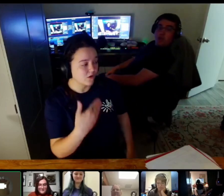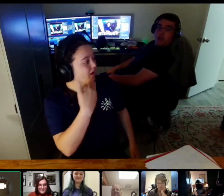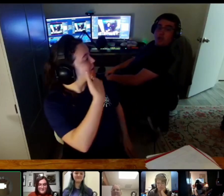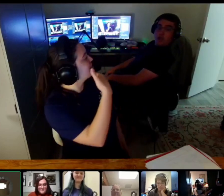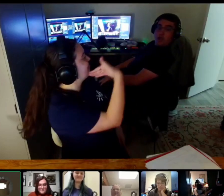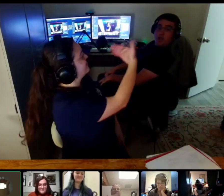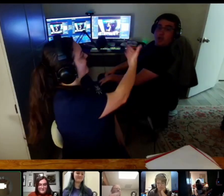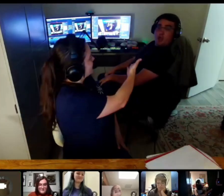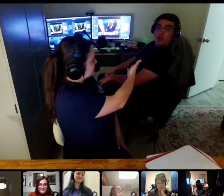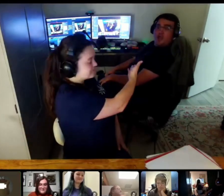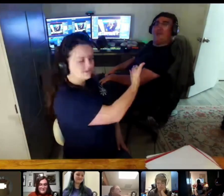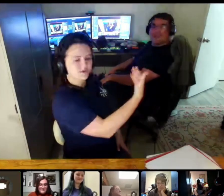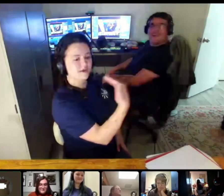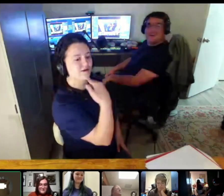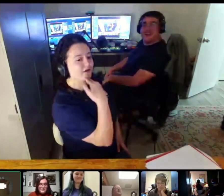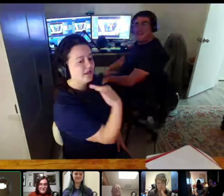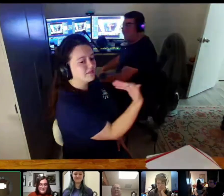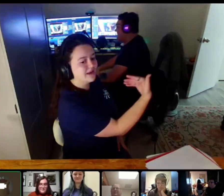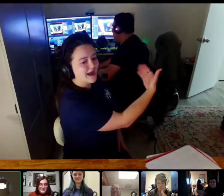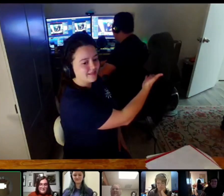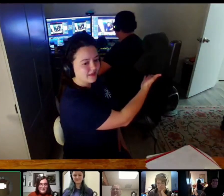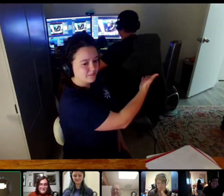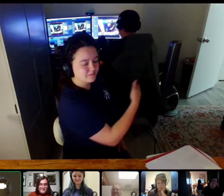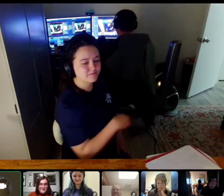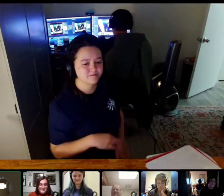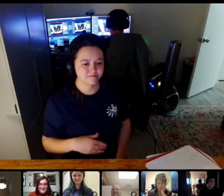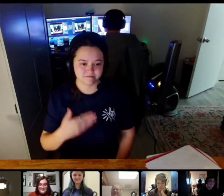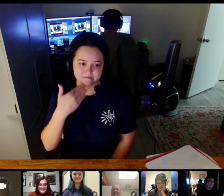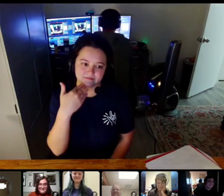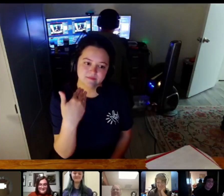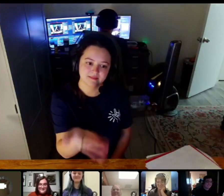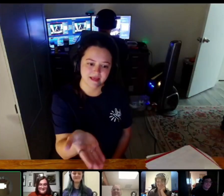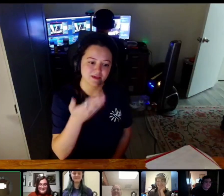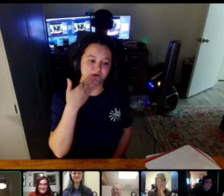oh, and I'll aim it at them. Thank you.